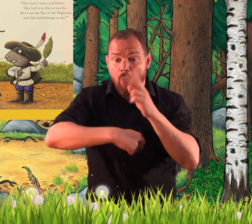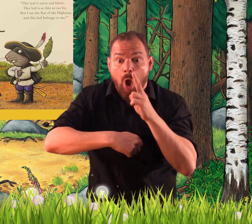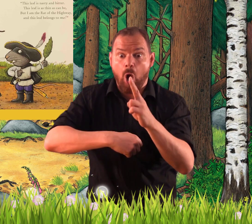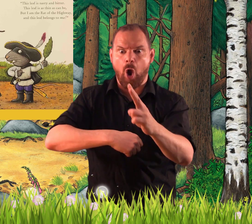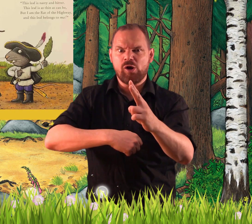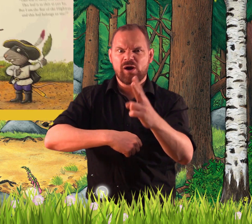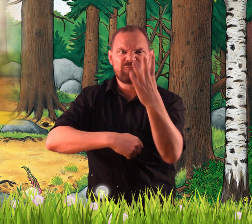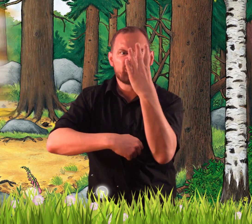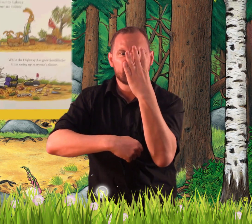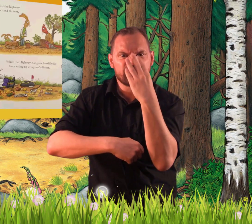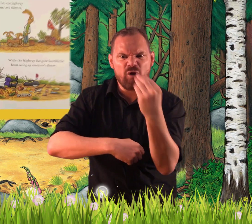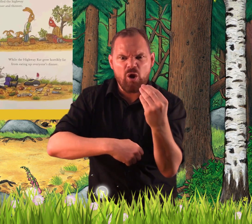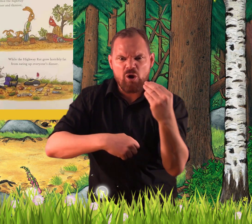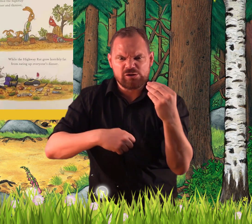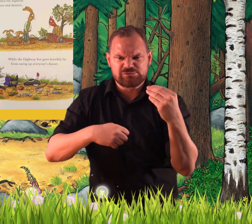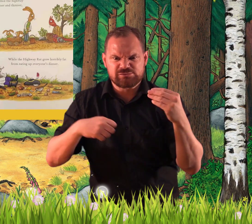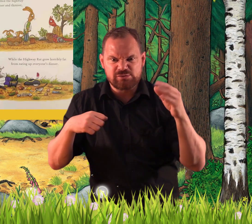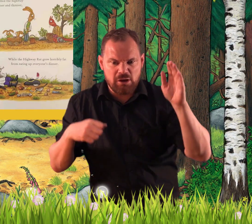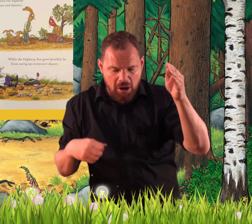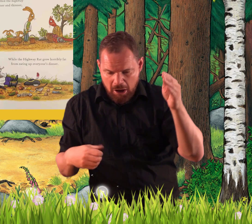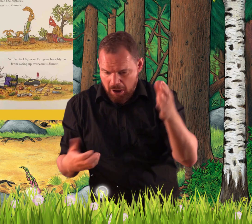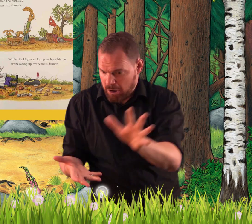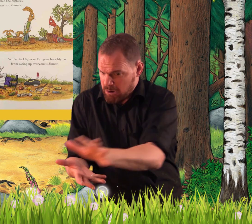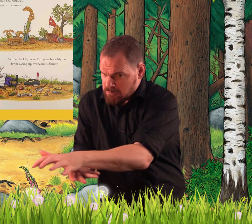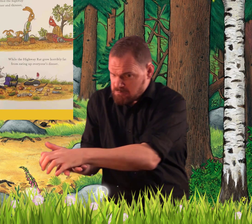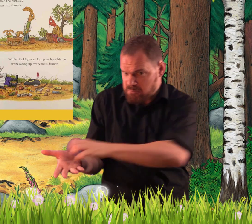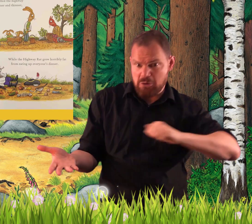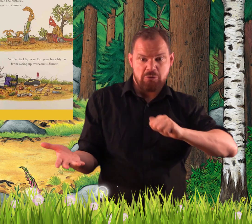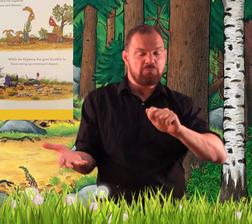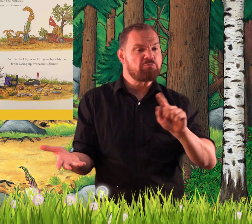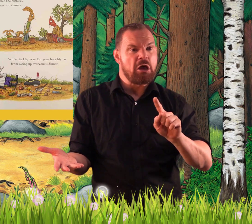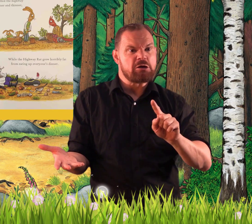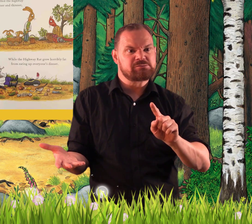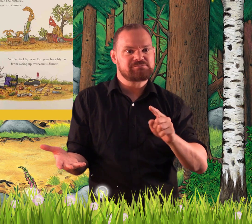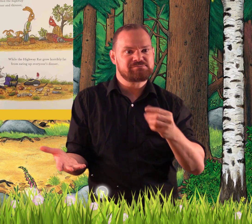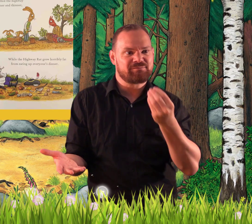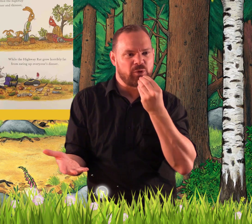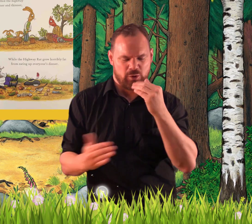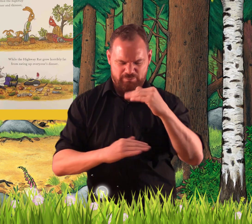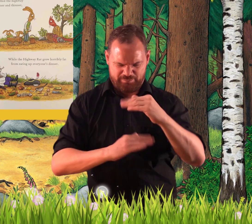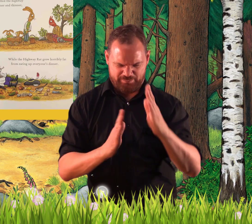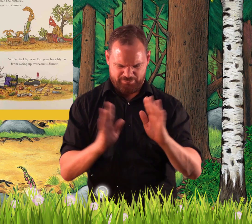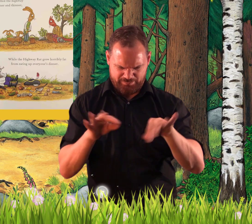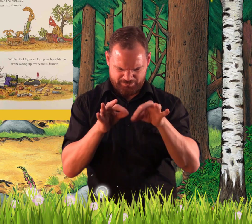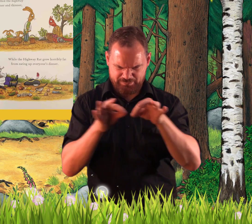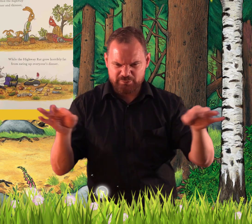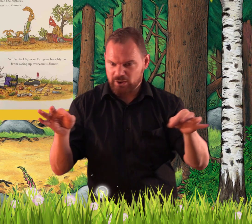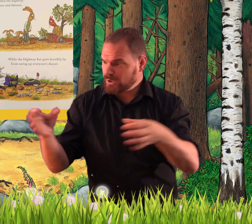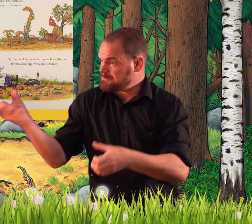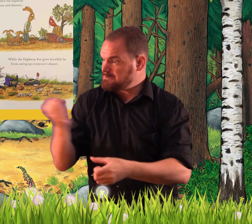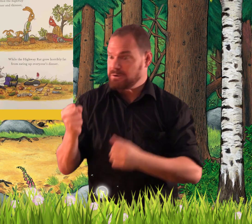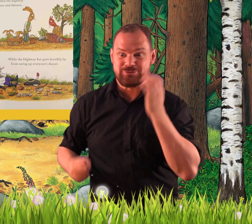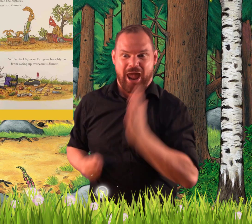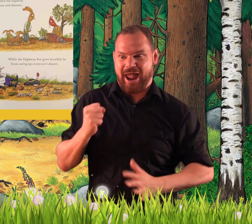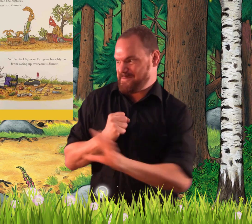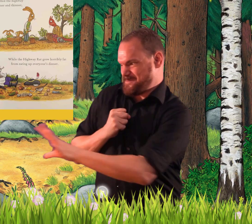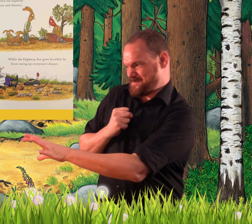highway, stealing from anyone he met. He even saw a fox and stole a food parcel from him.